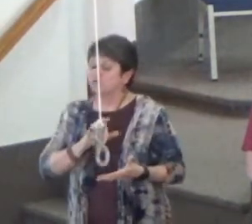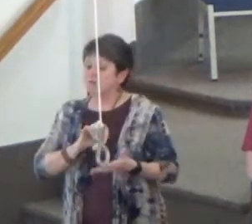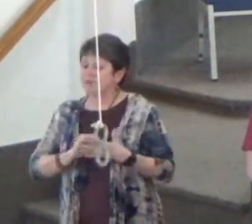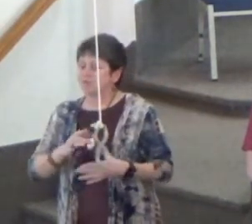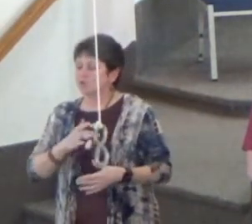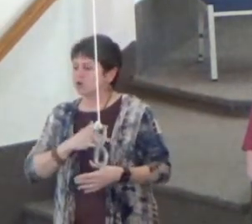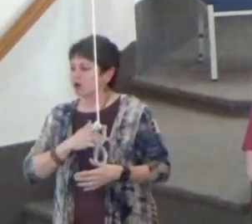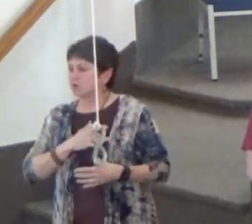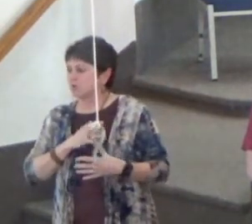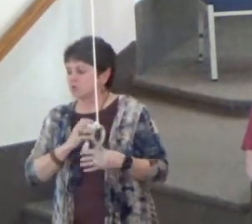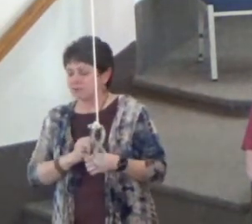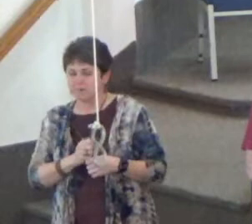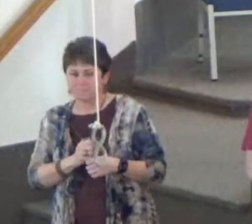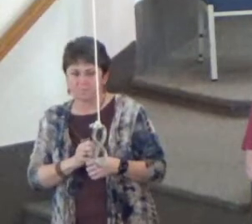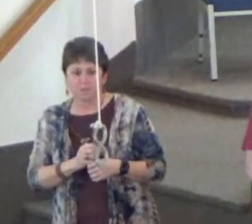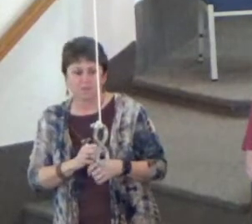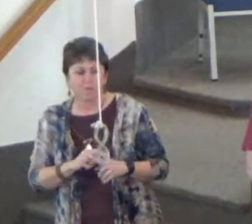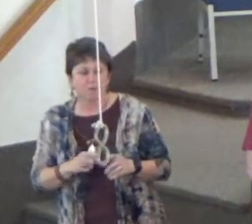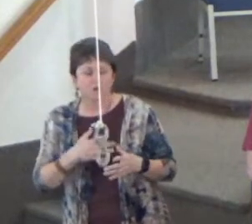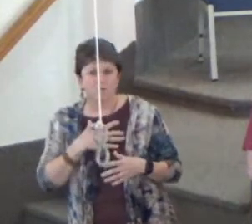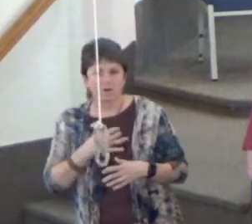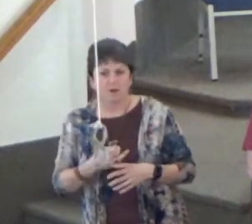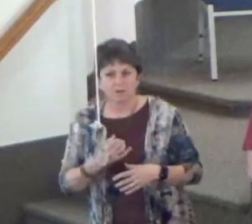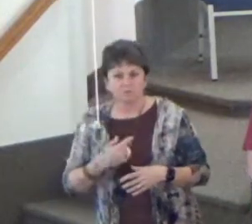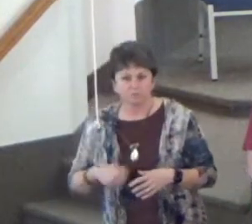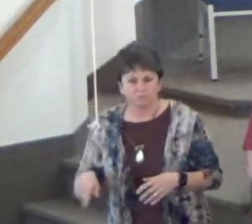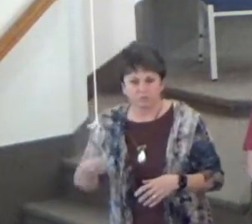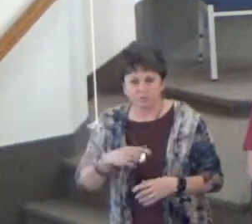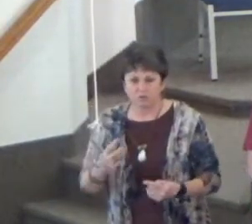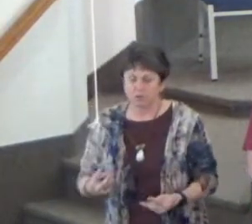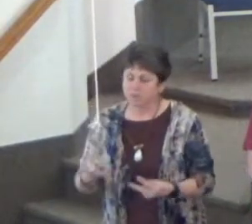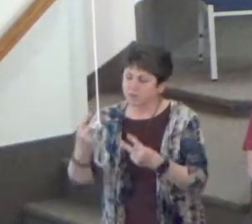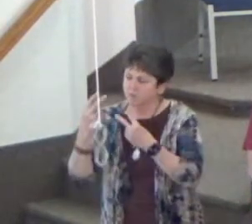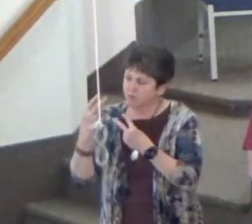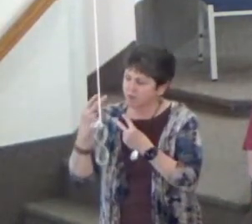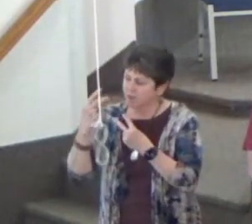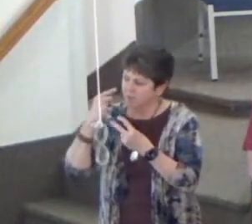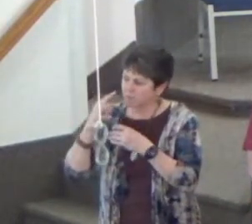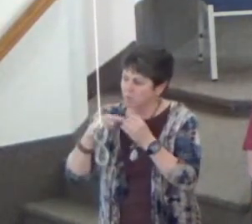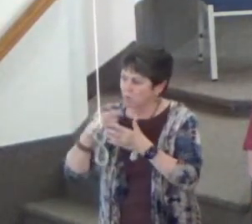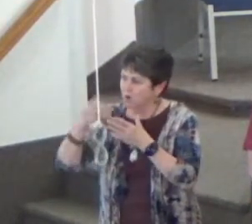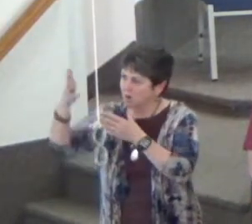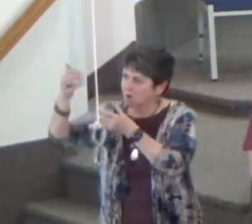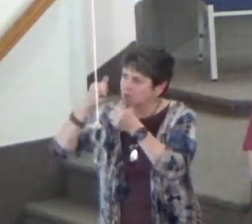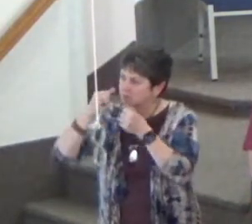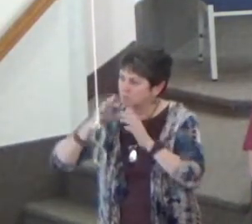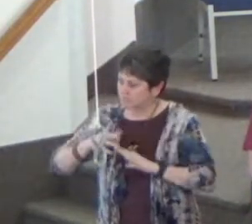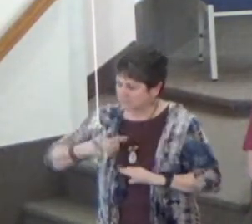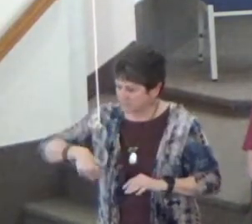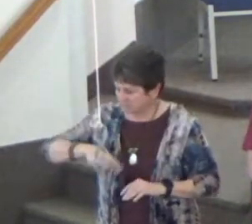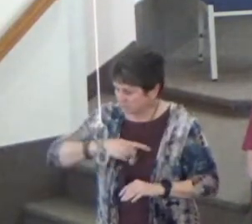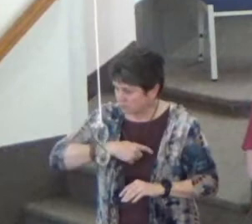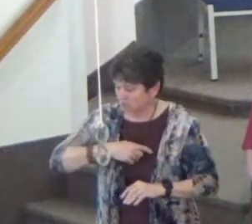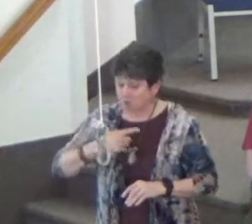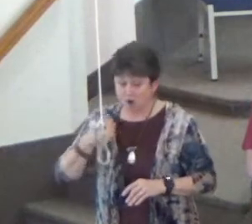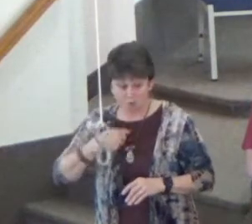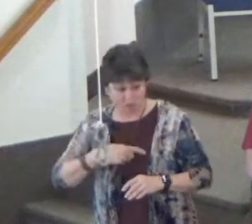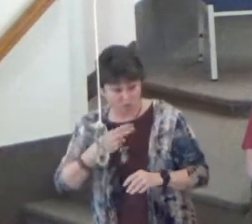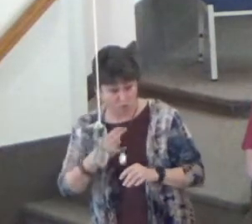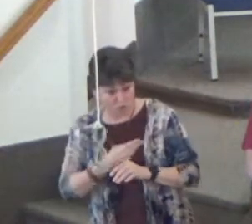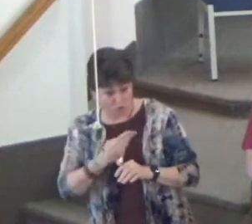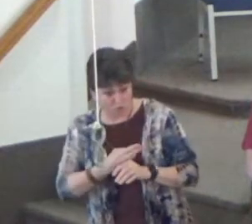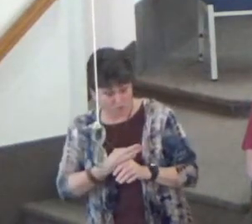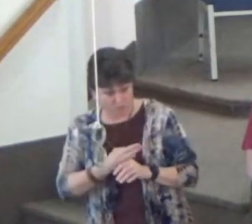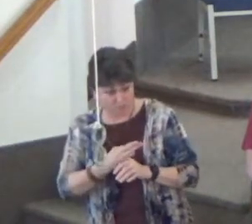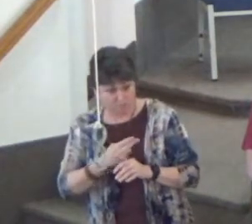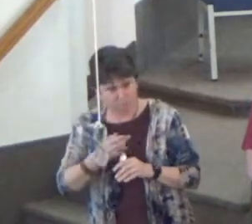also." But I would like us to reflect on what God has blessed us with, and are we being faithful with all